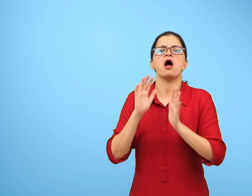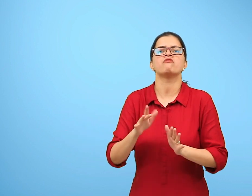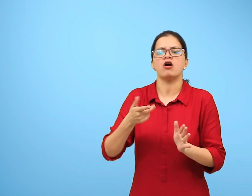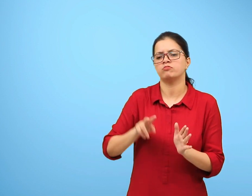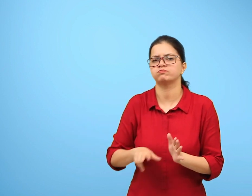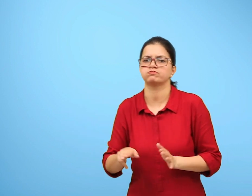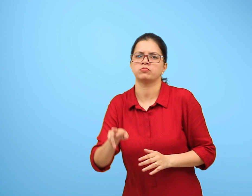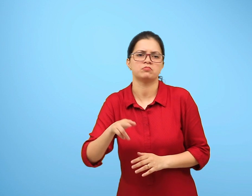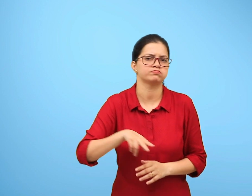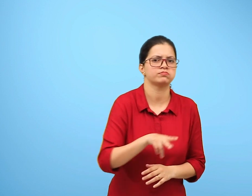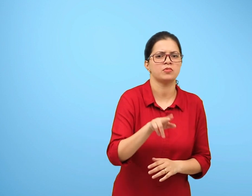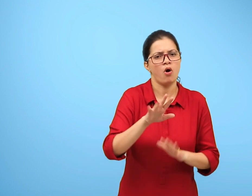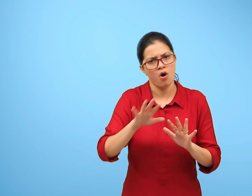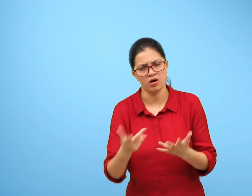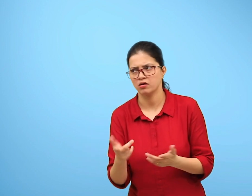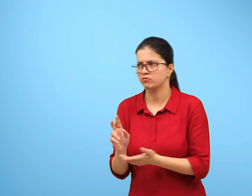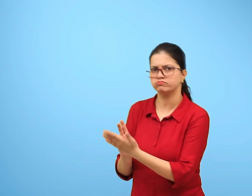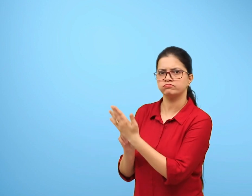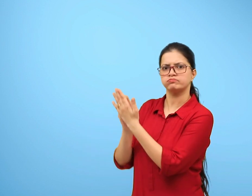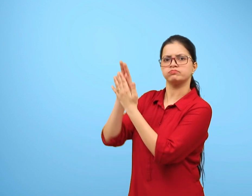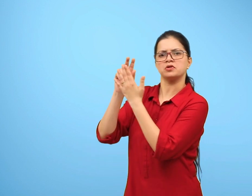help the cockroach to walk and fly.